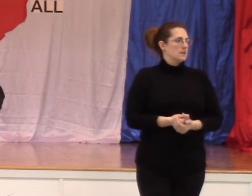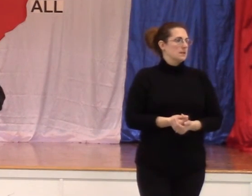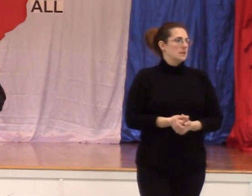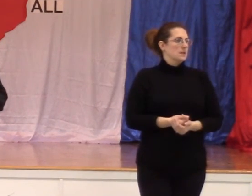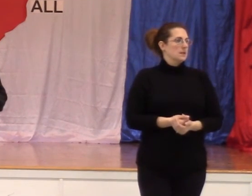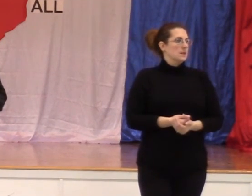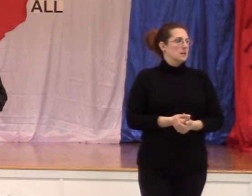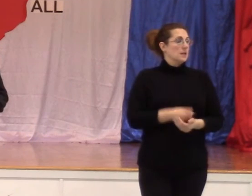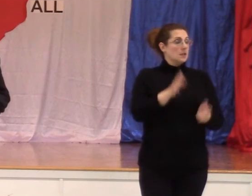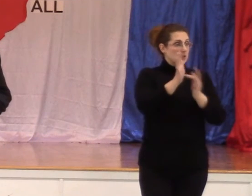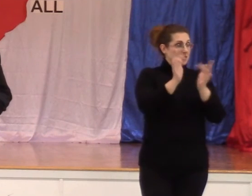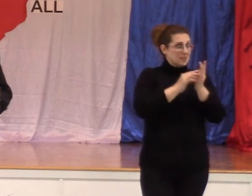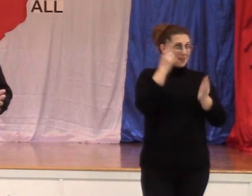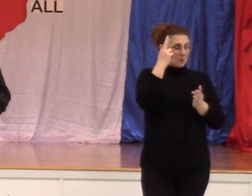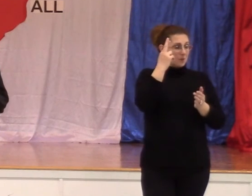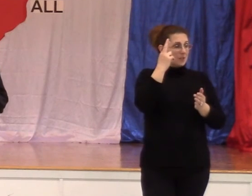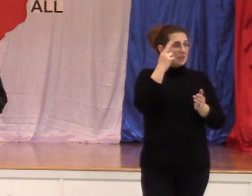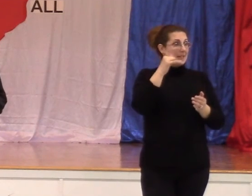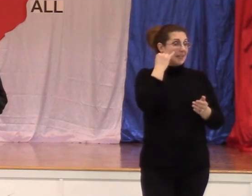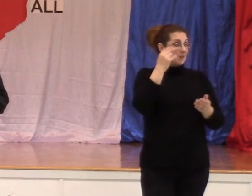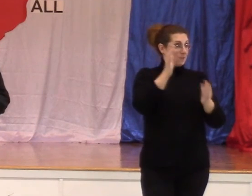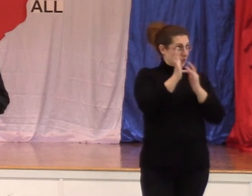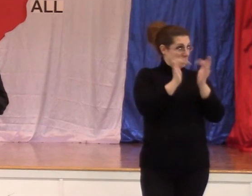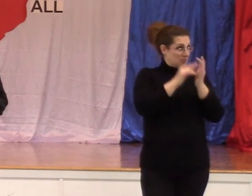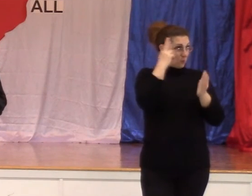And so long as Jesus is the reason for the divide, that's great.